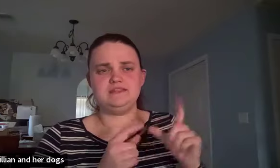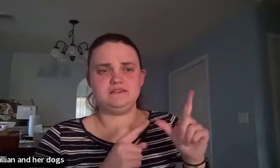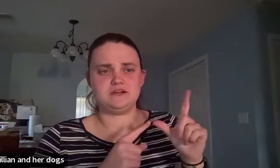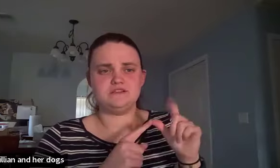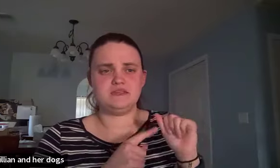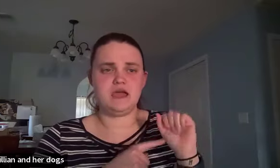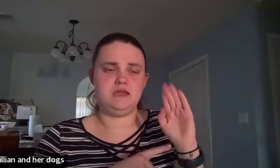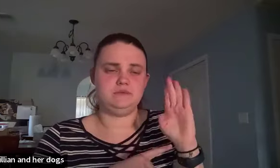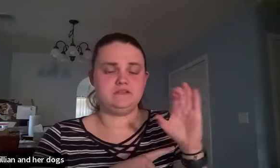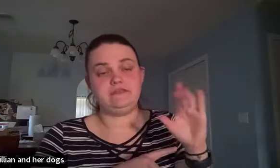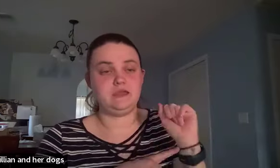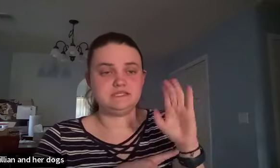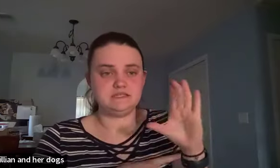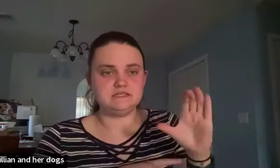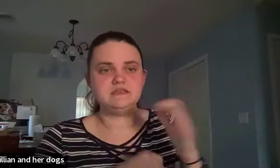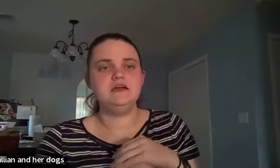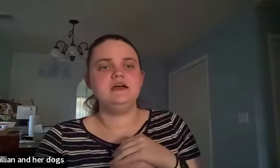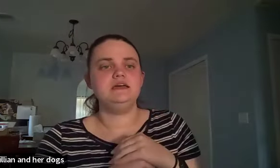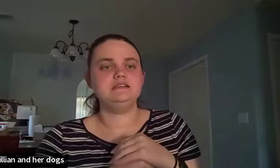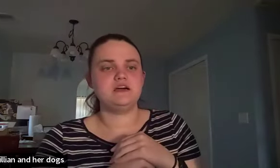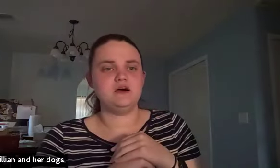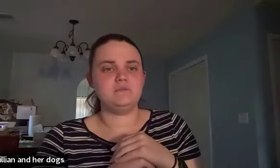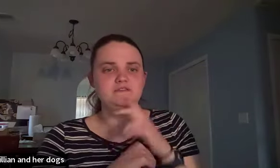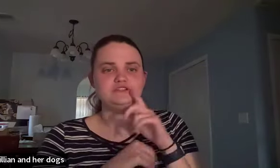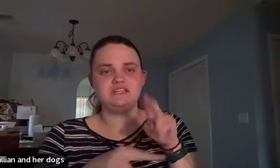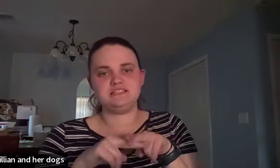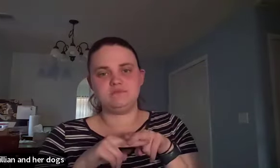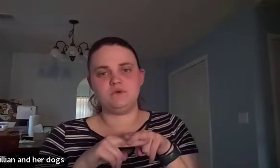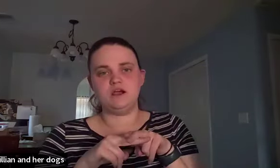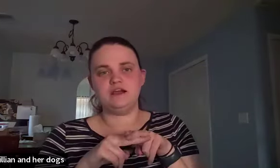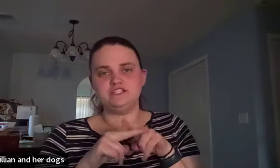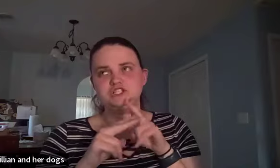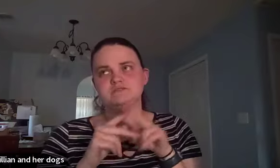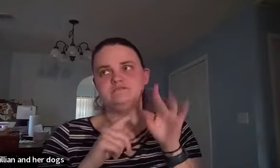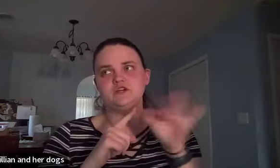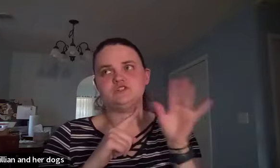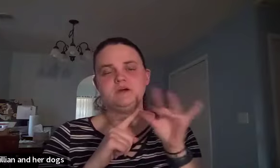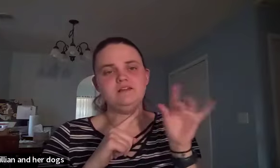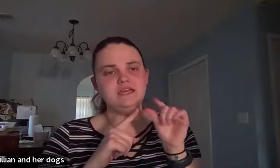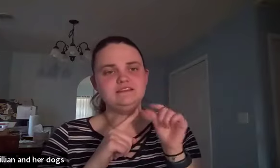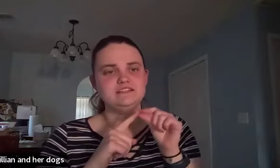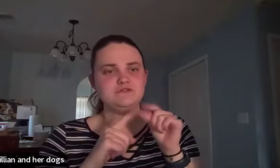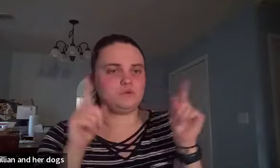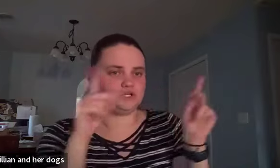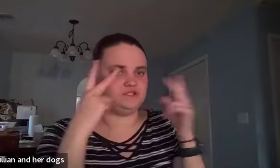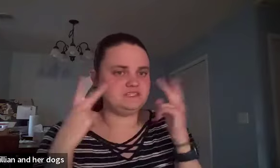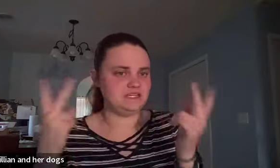the letters of the AB, like the ABCs, is if you're sitting somewhere, is just finger spelling the different words you